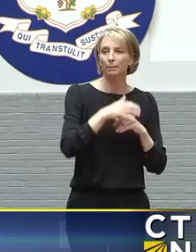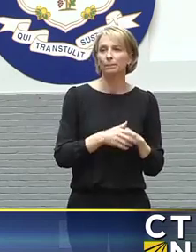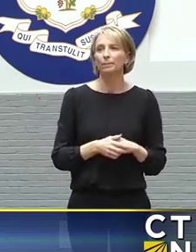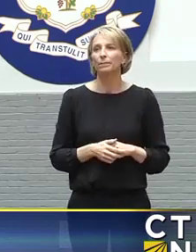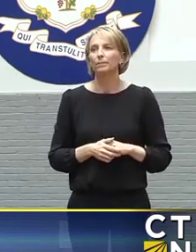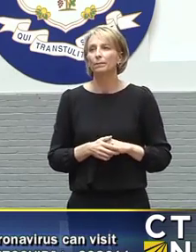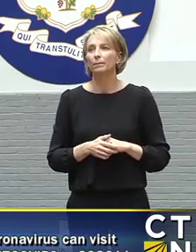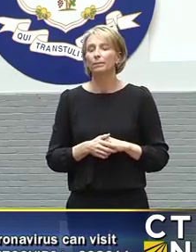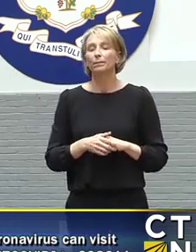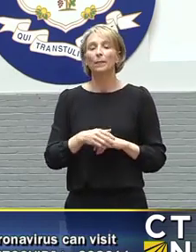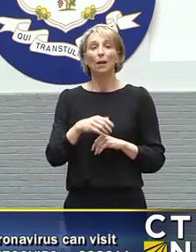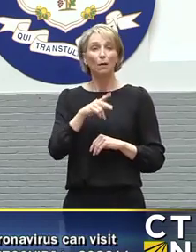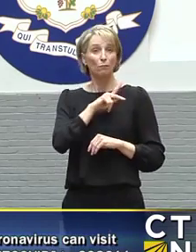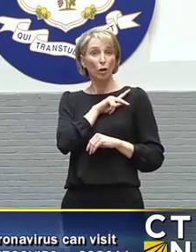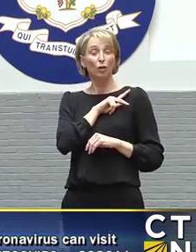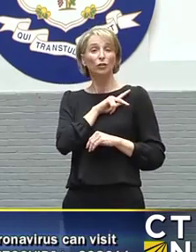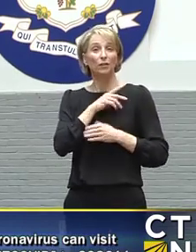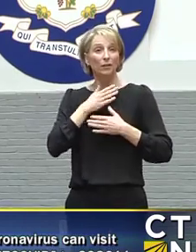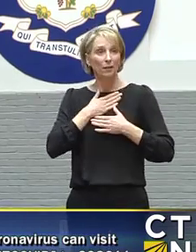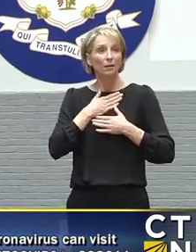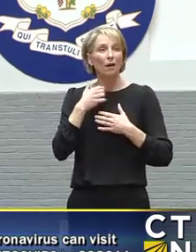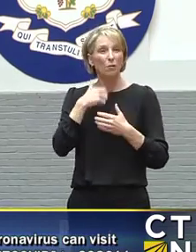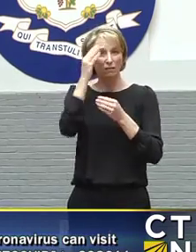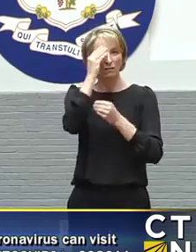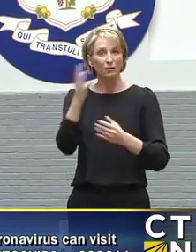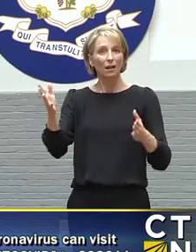on a personal note, I've been so